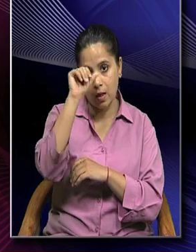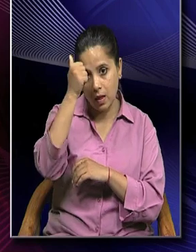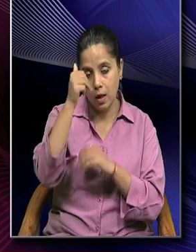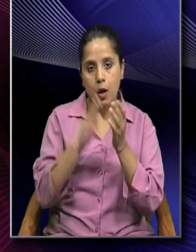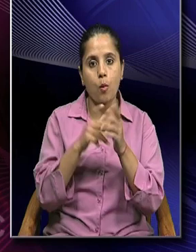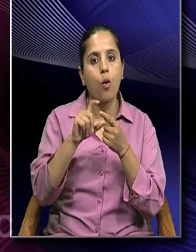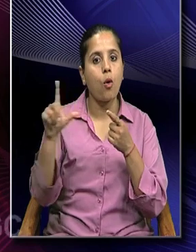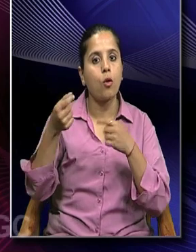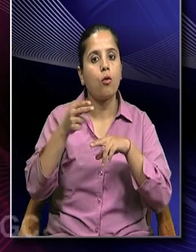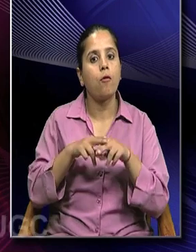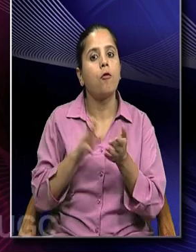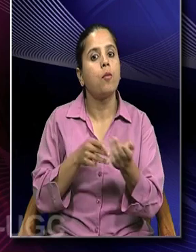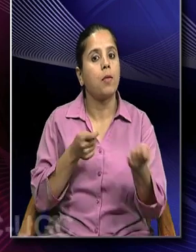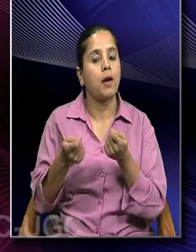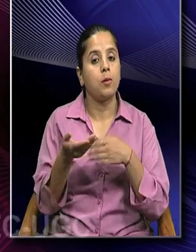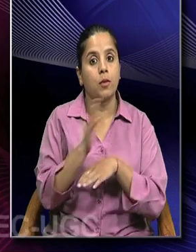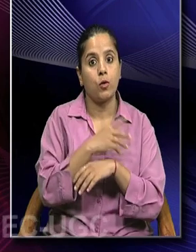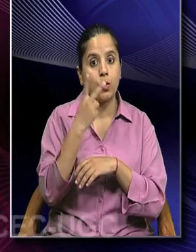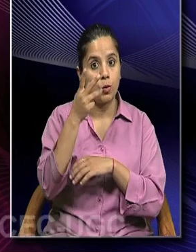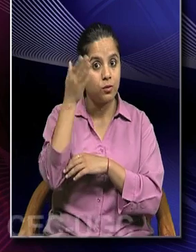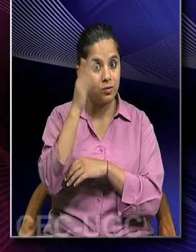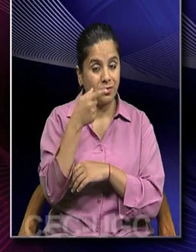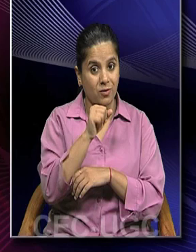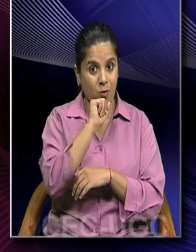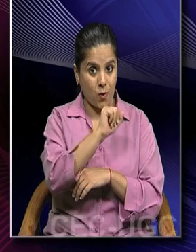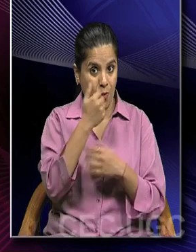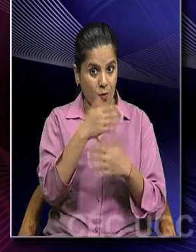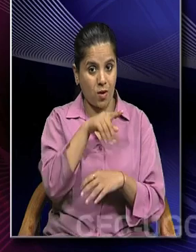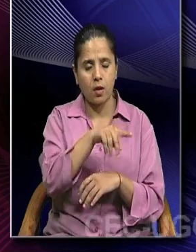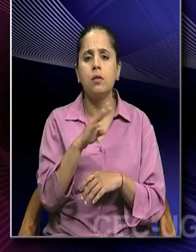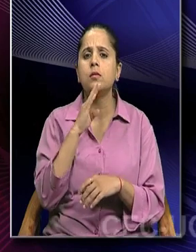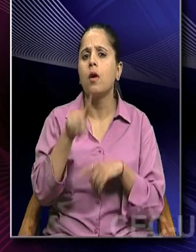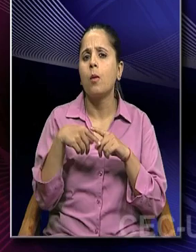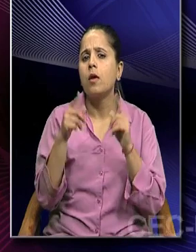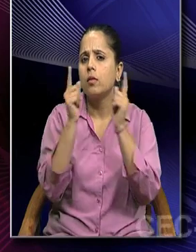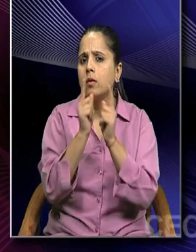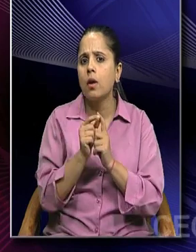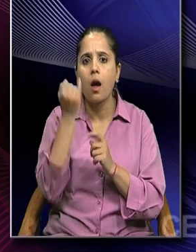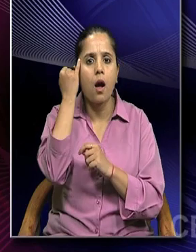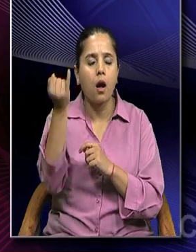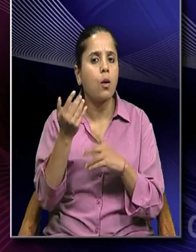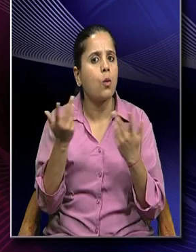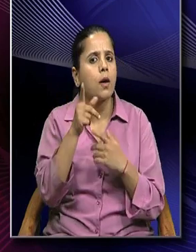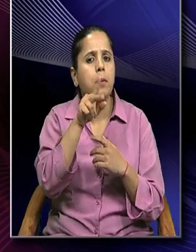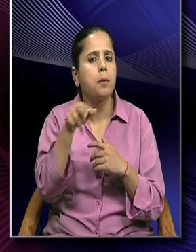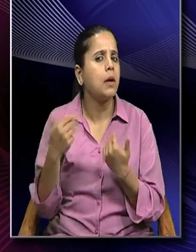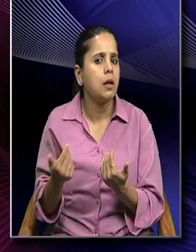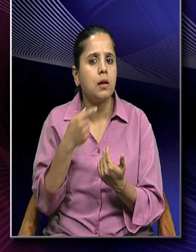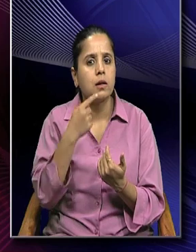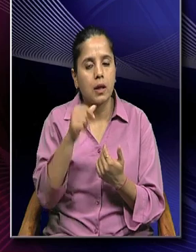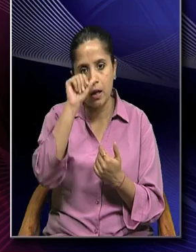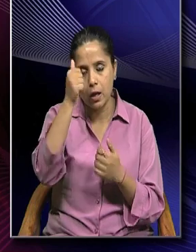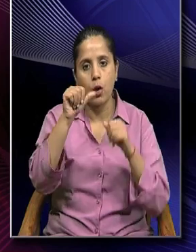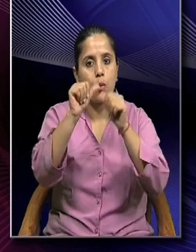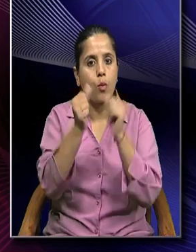of management. In the previous 2 lectures of mine, I gave you a brief idea about what exactly we mean by Indian